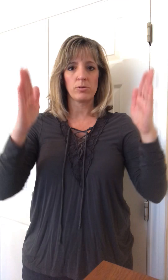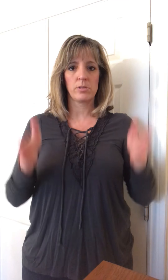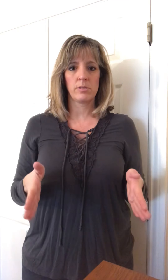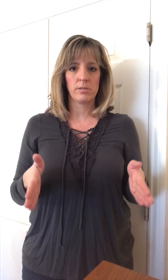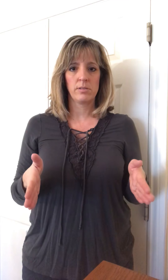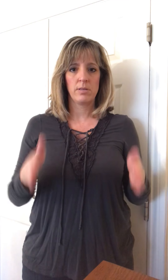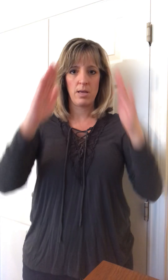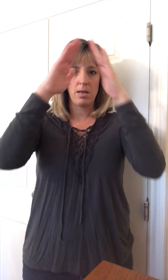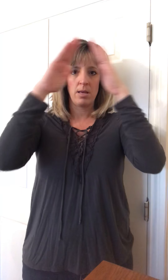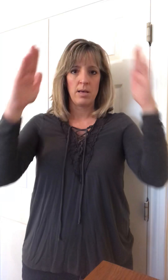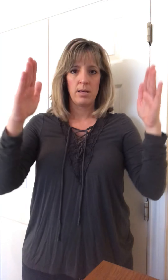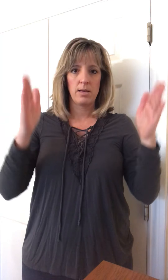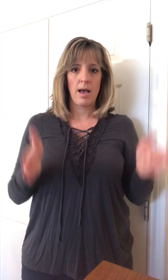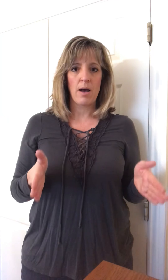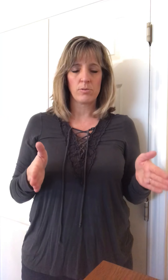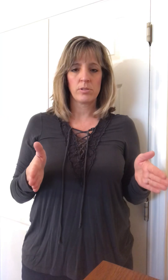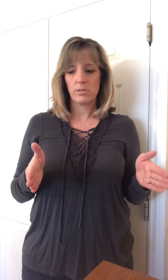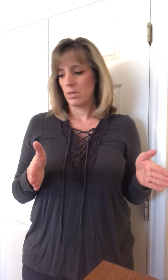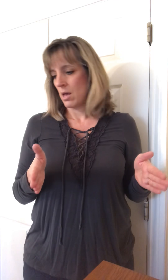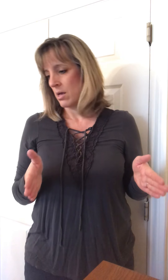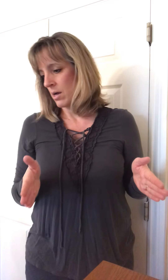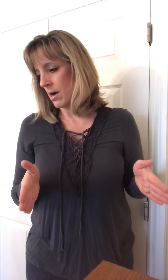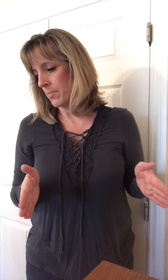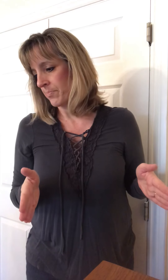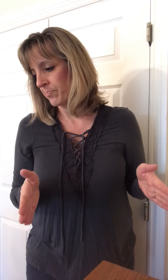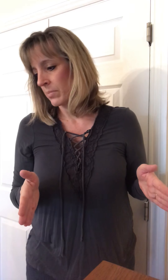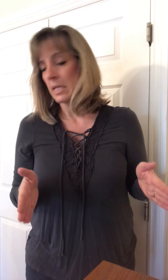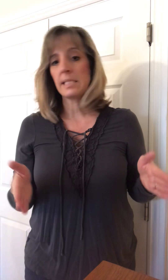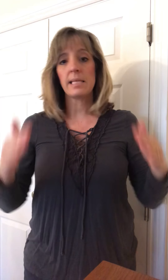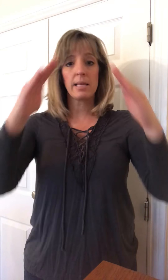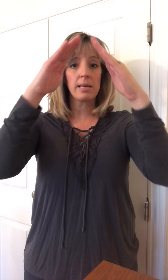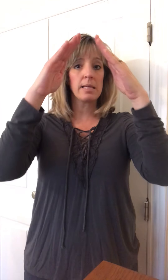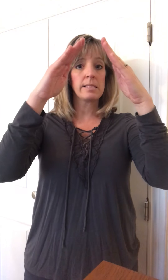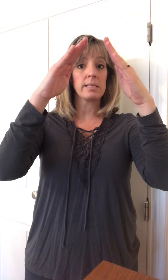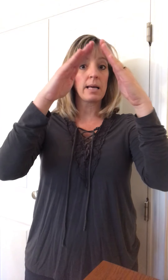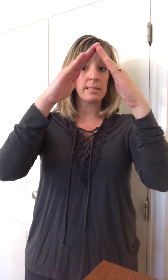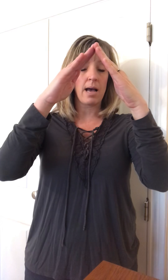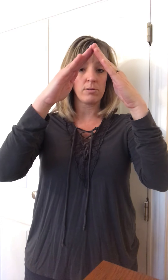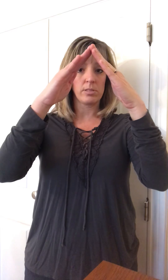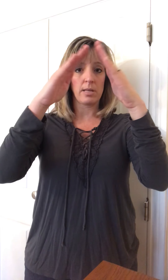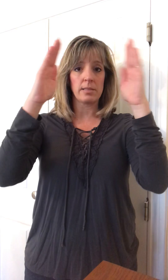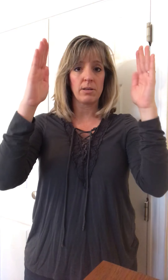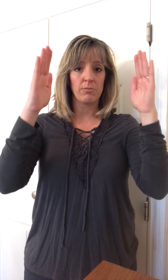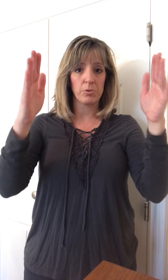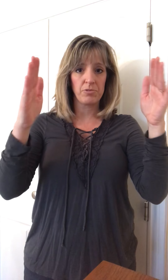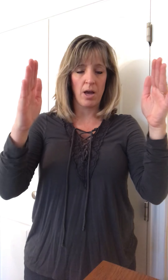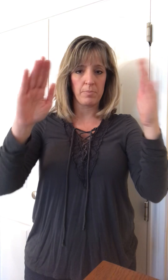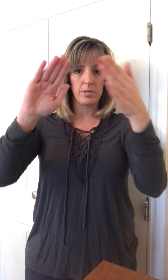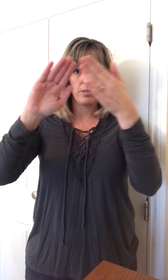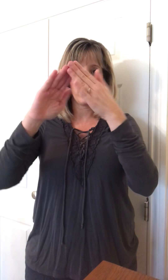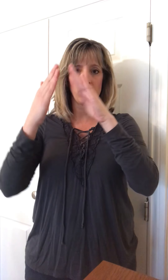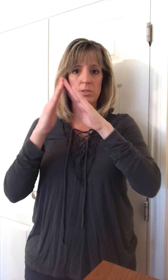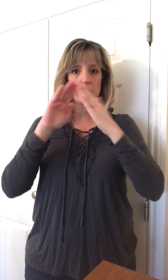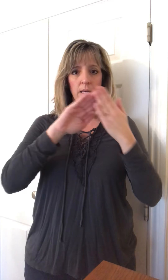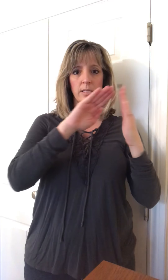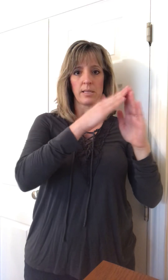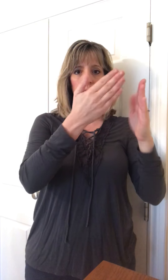House. House. City is lots of rooftops. So city is like